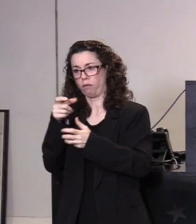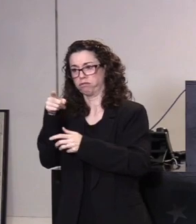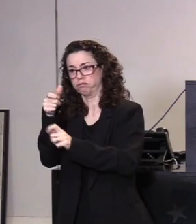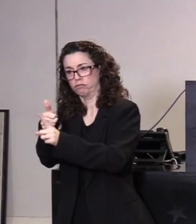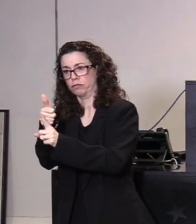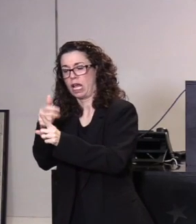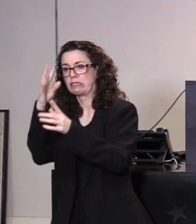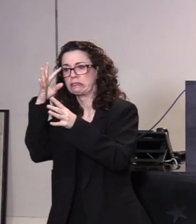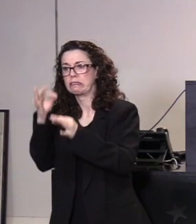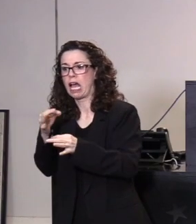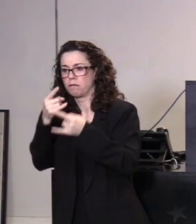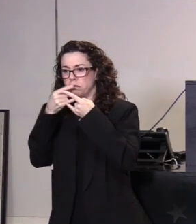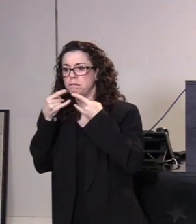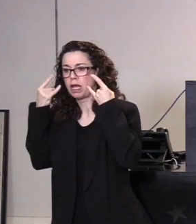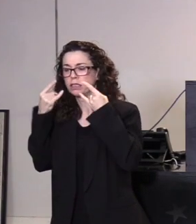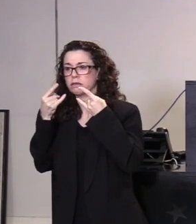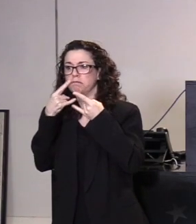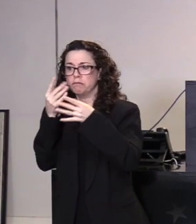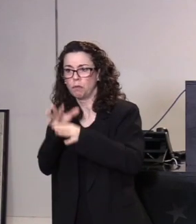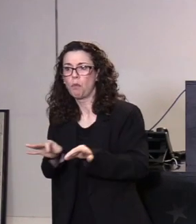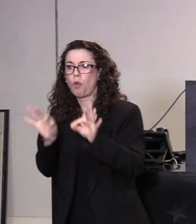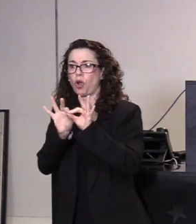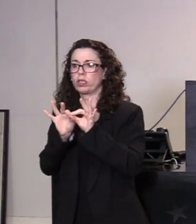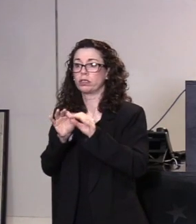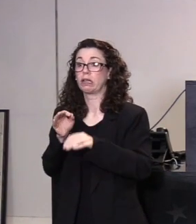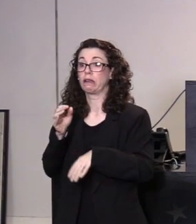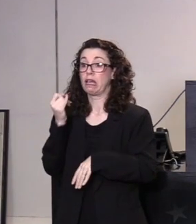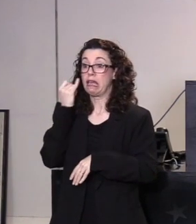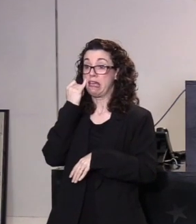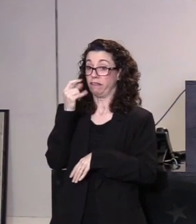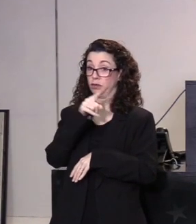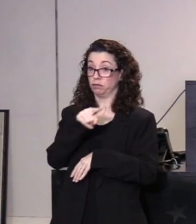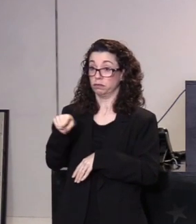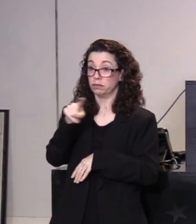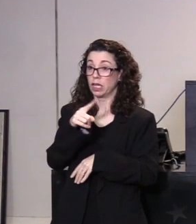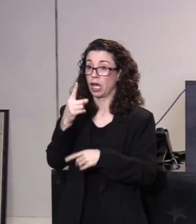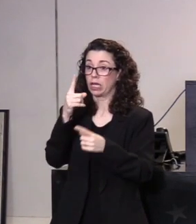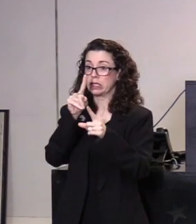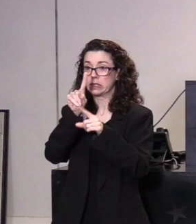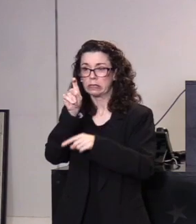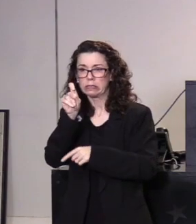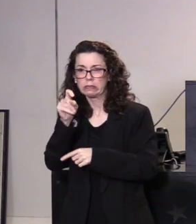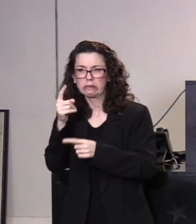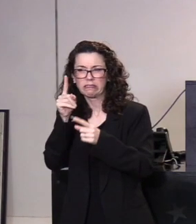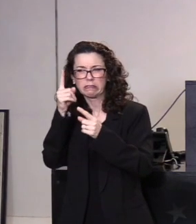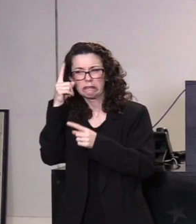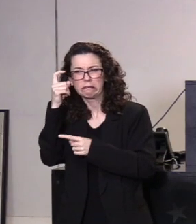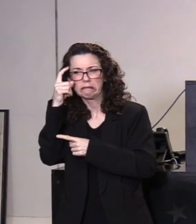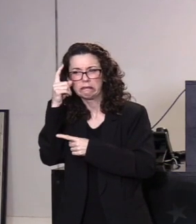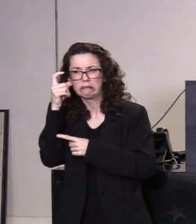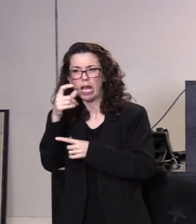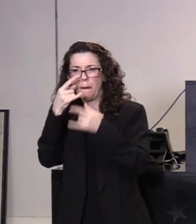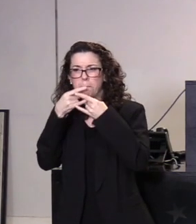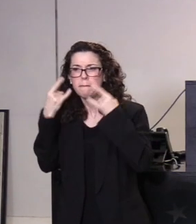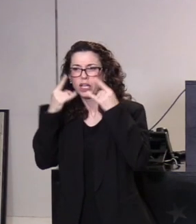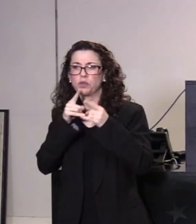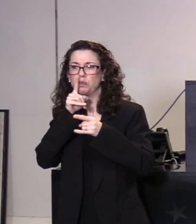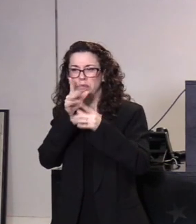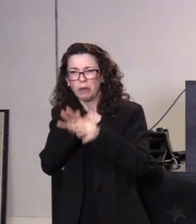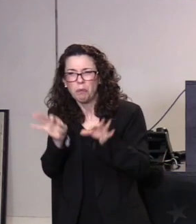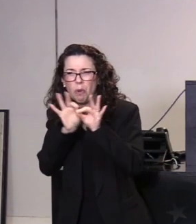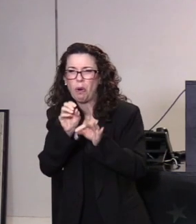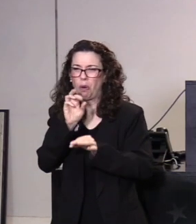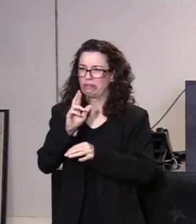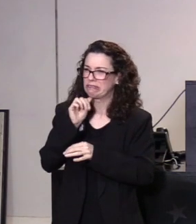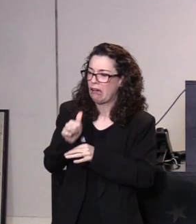if wearing a mask really makes a difference, we're going to encourage you to listen to each one of these sections of the task force today as